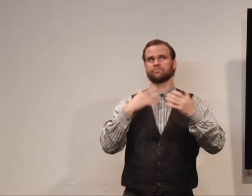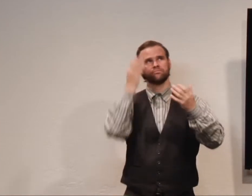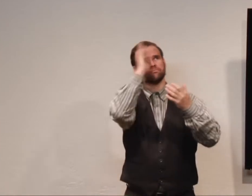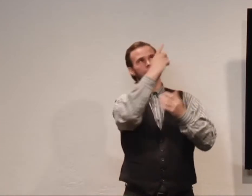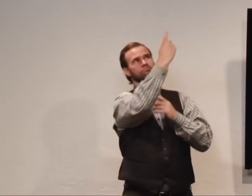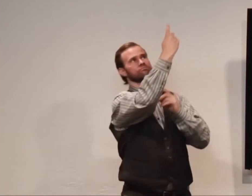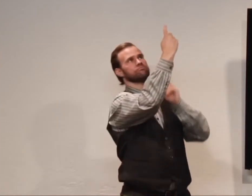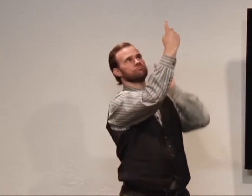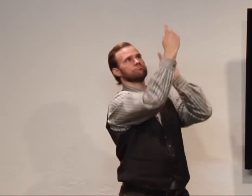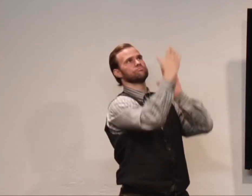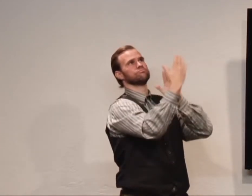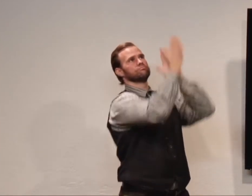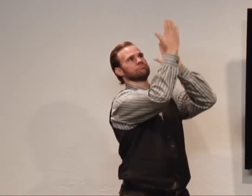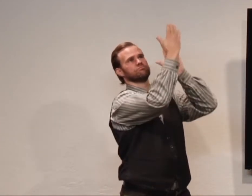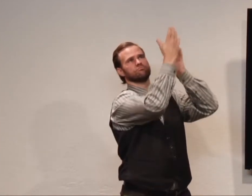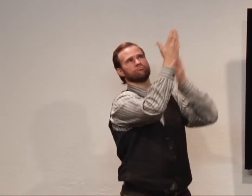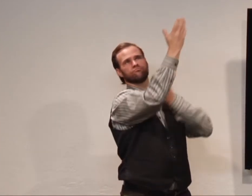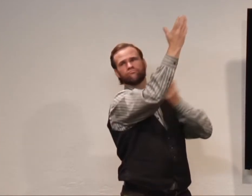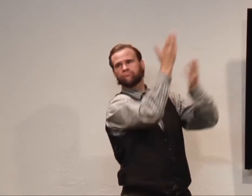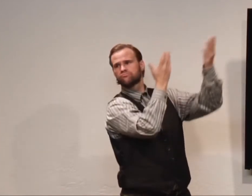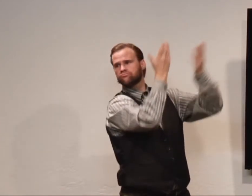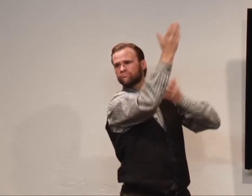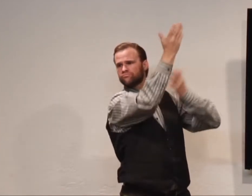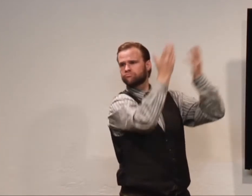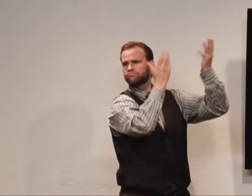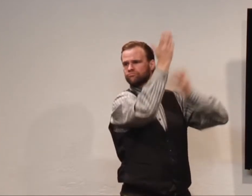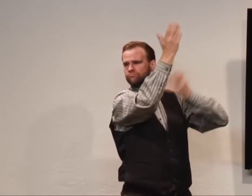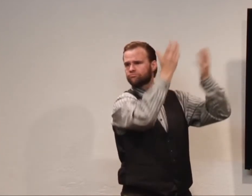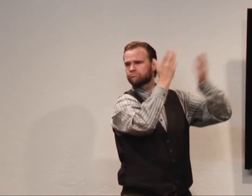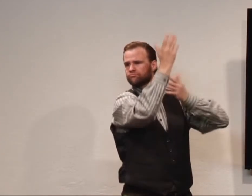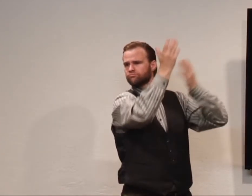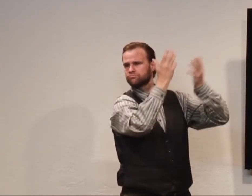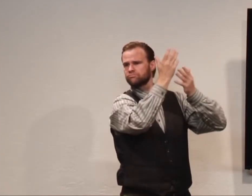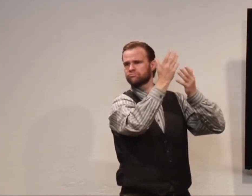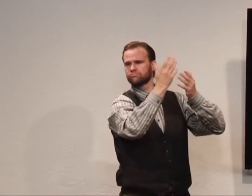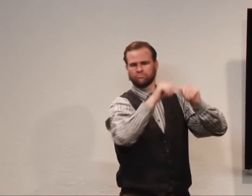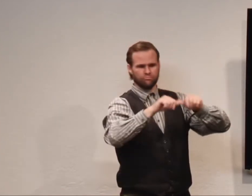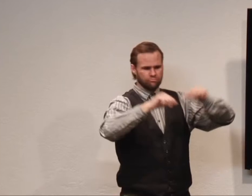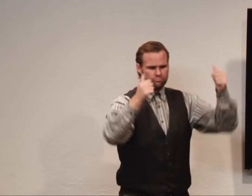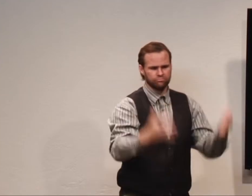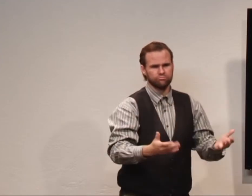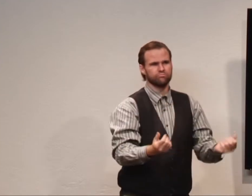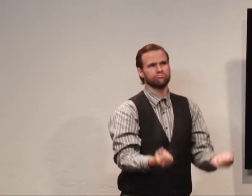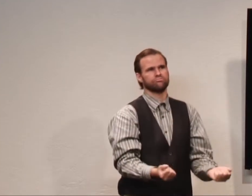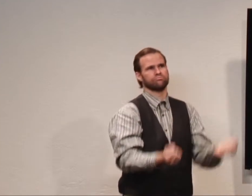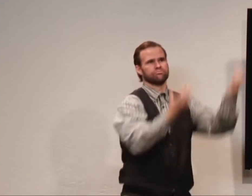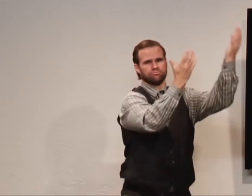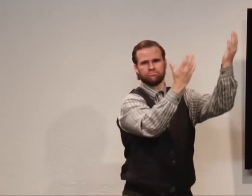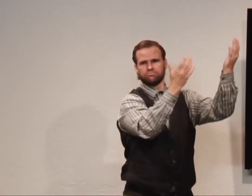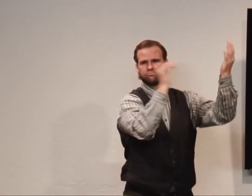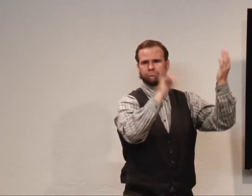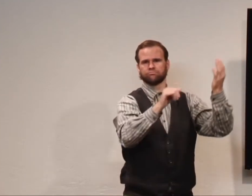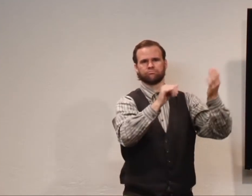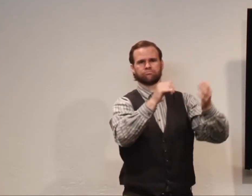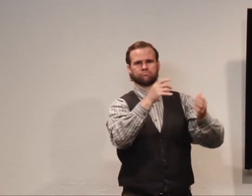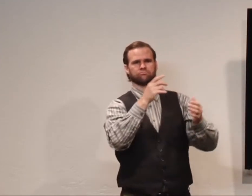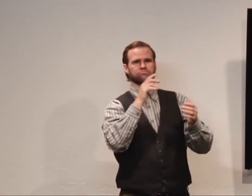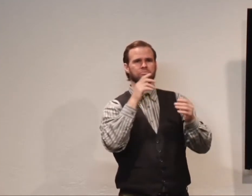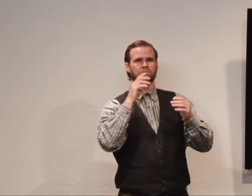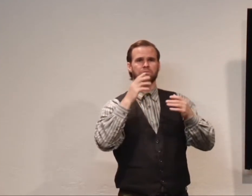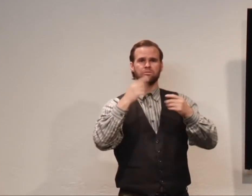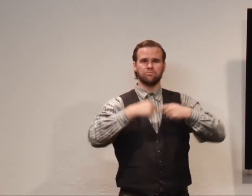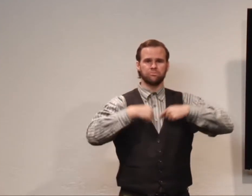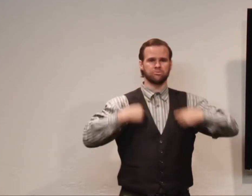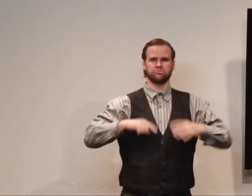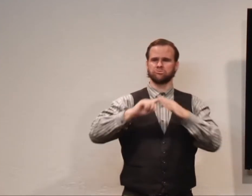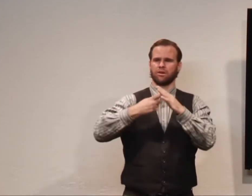they didn't have priests. But they started to commune with God. They started to have fellowship with God. They started to offer sacrifices